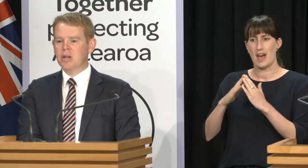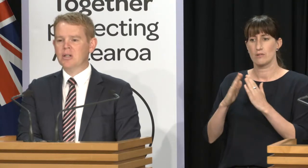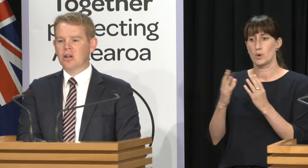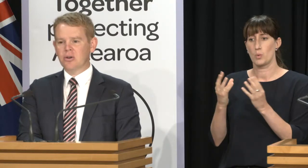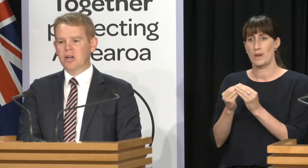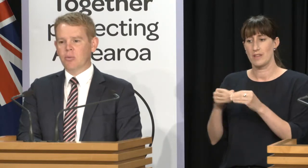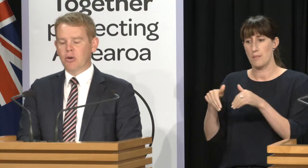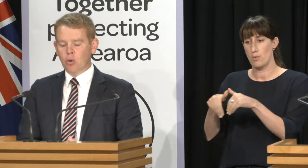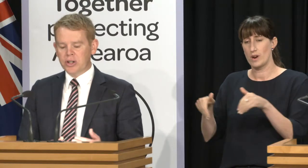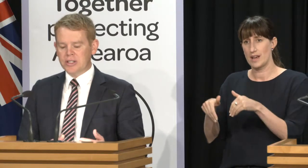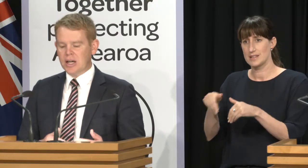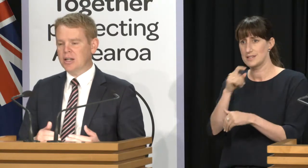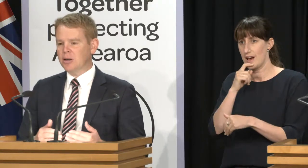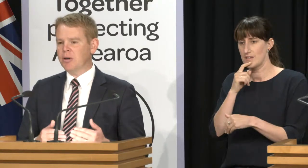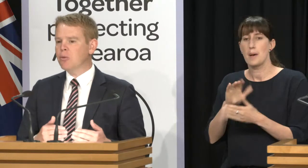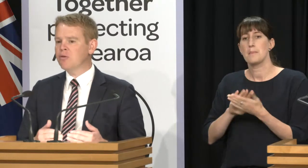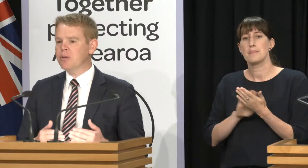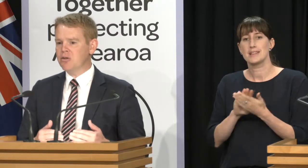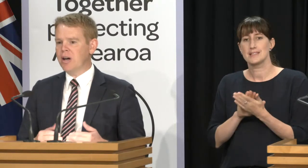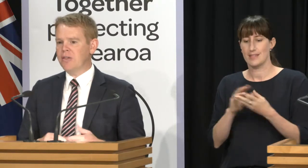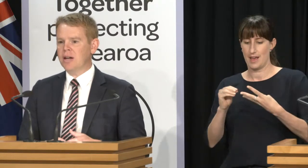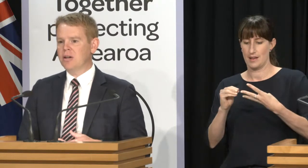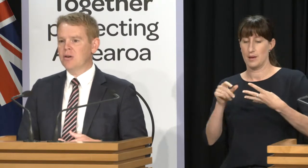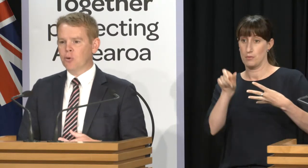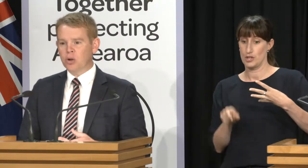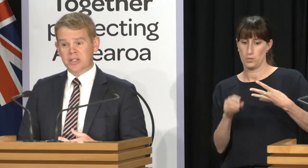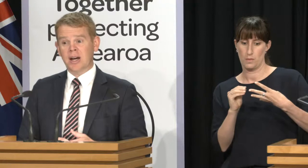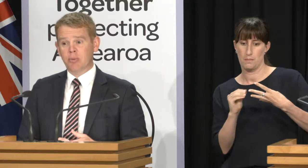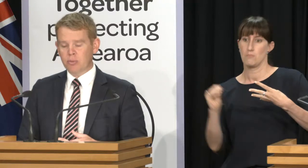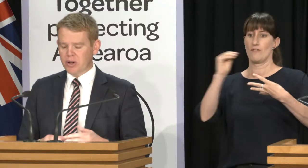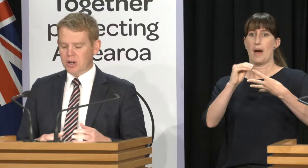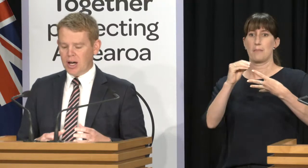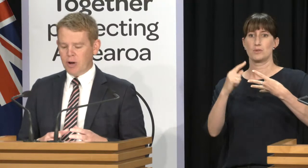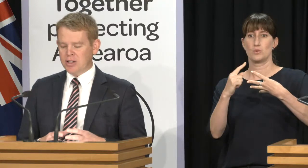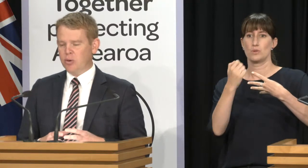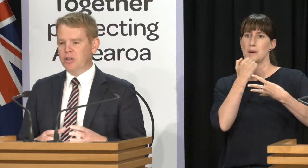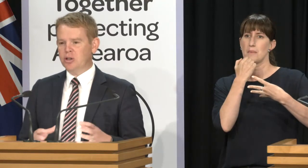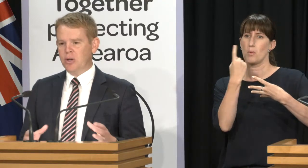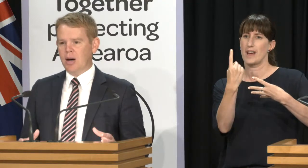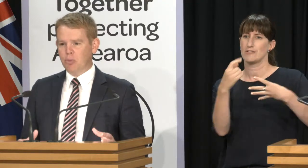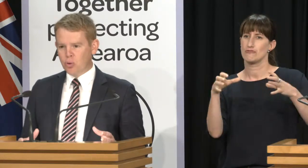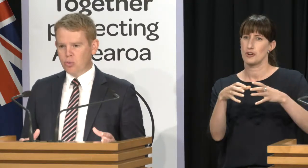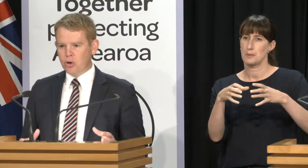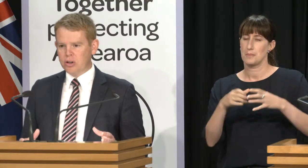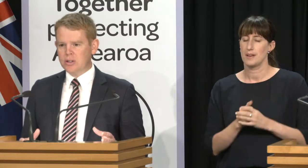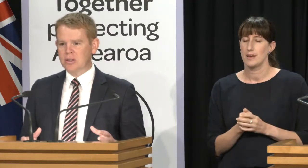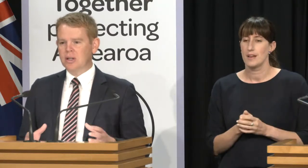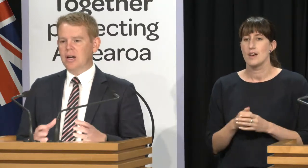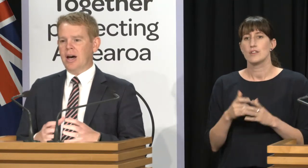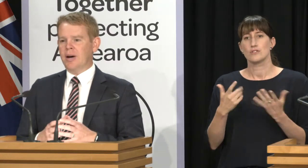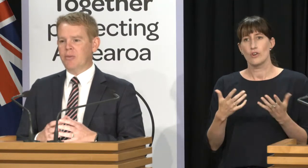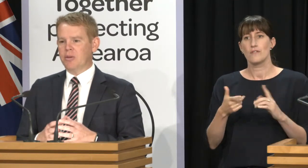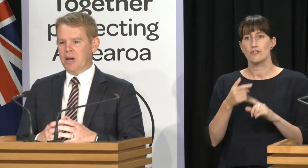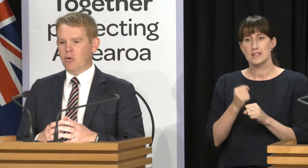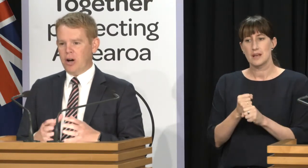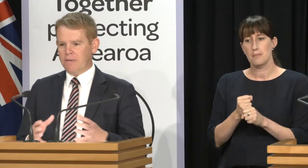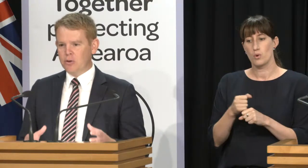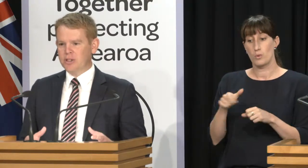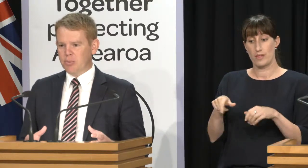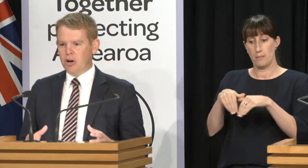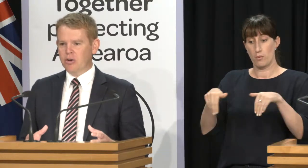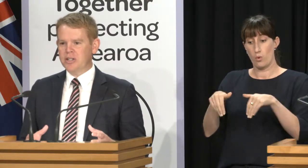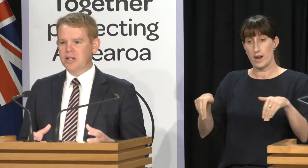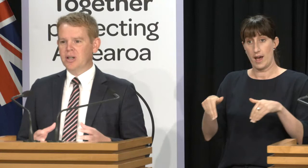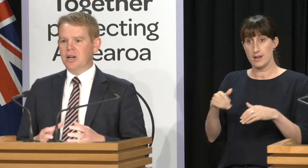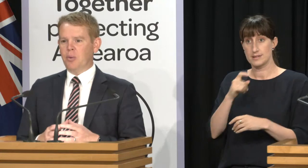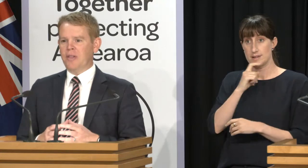time. So we're already seeing a little bit of movement around that. For example, as we've been doing our border workers, they were our